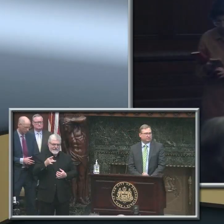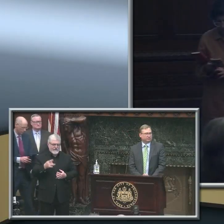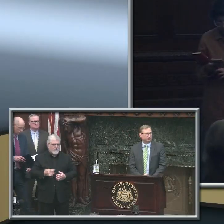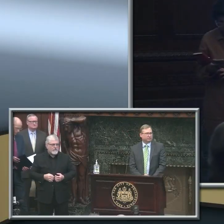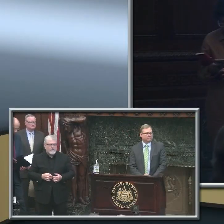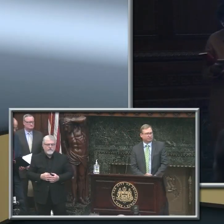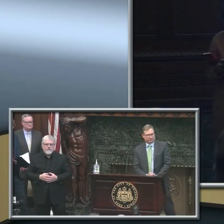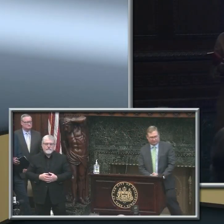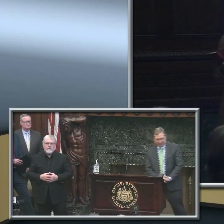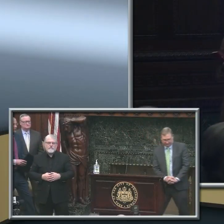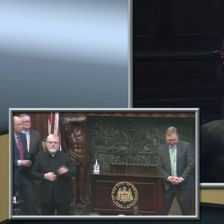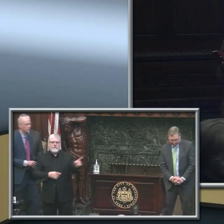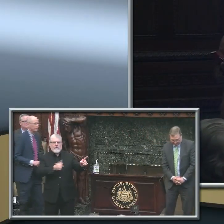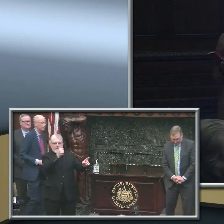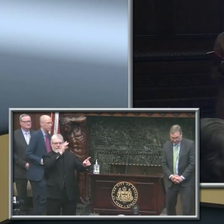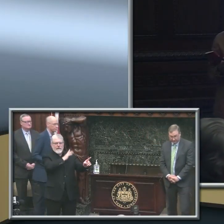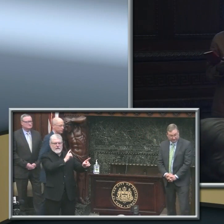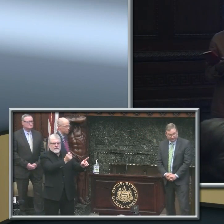I have a question for Dr. Farley.